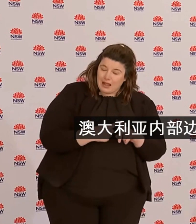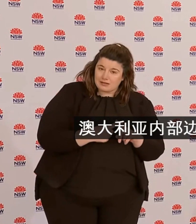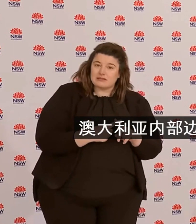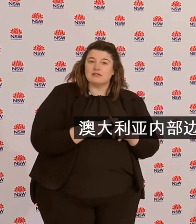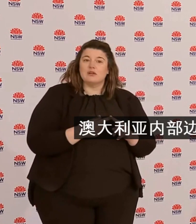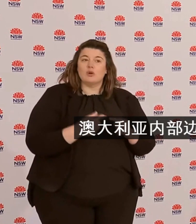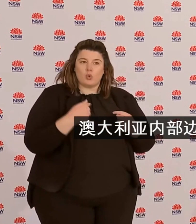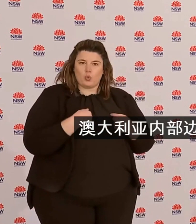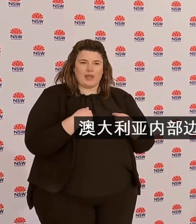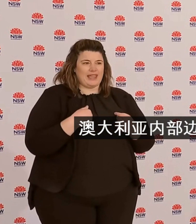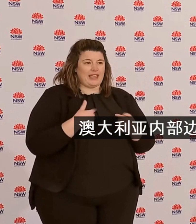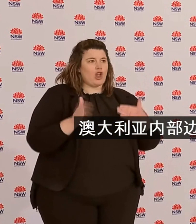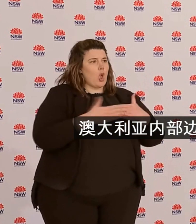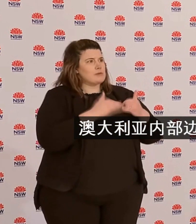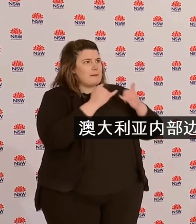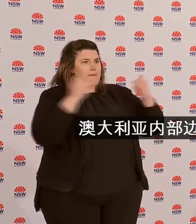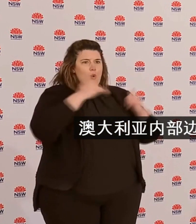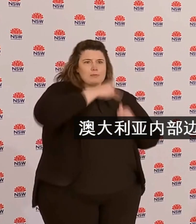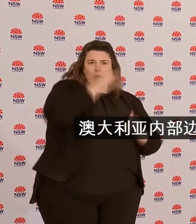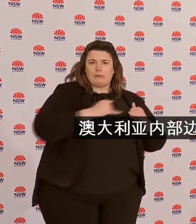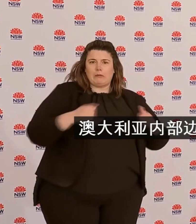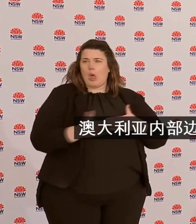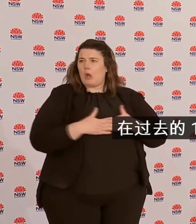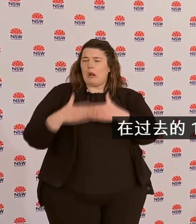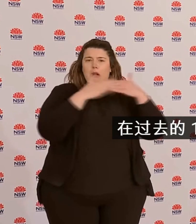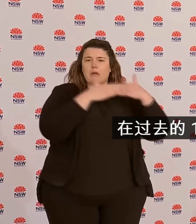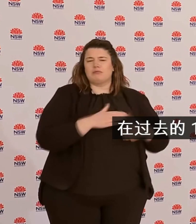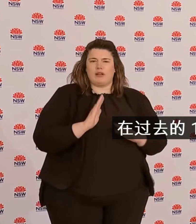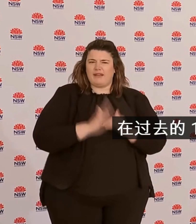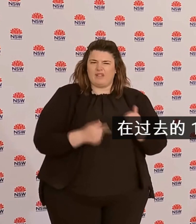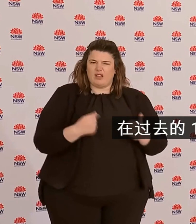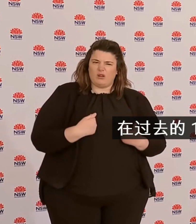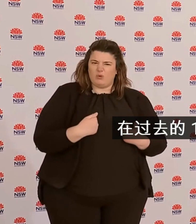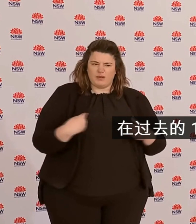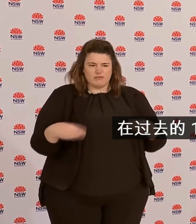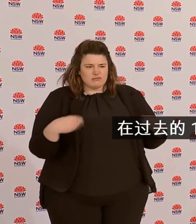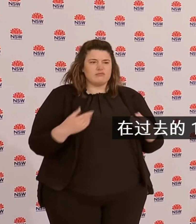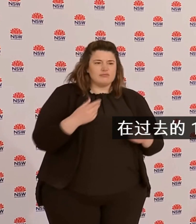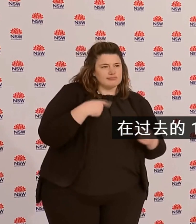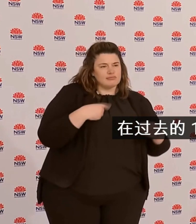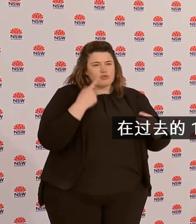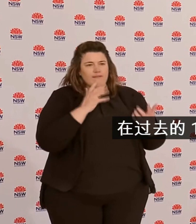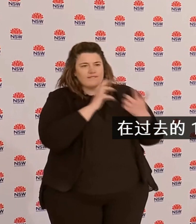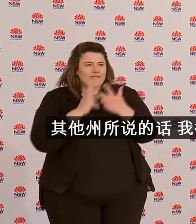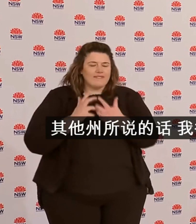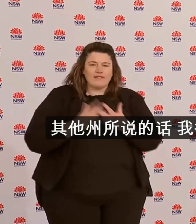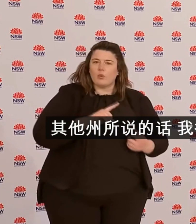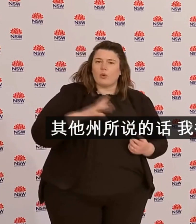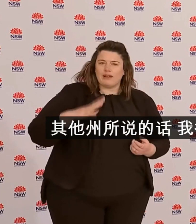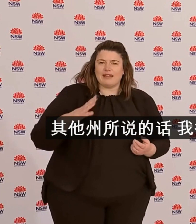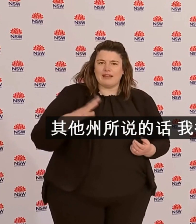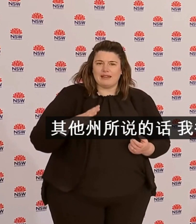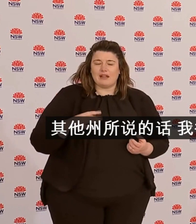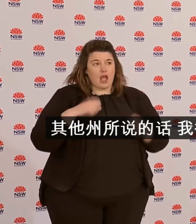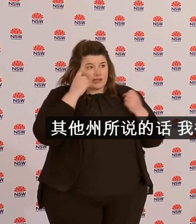internal Australian borders open. And New South Wales has carried a lot during the last 18 months. I appreciate what the